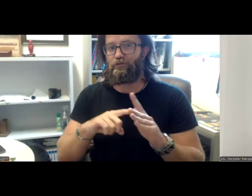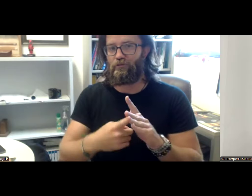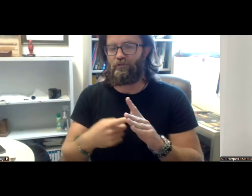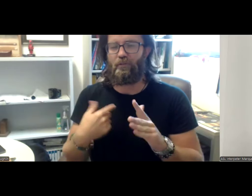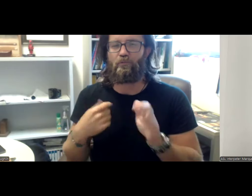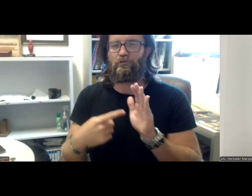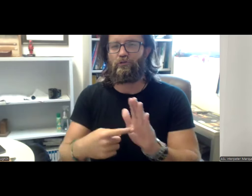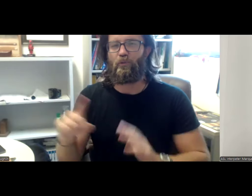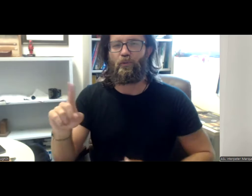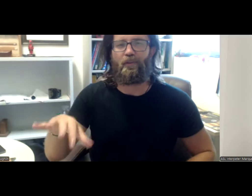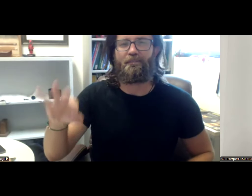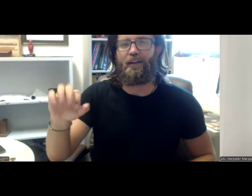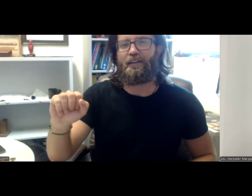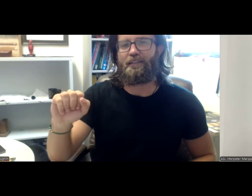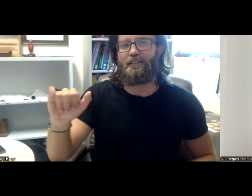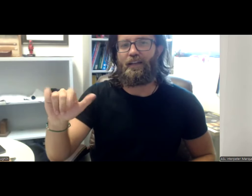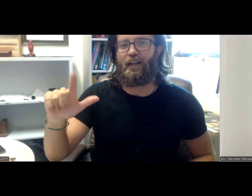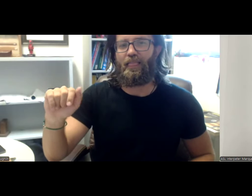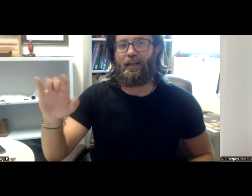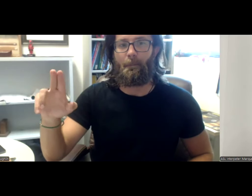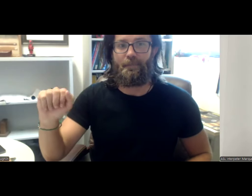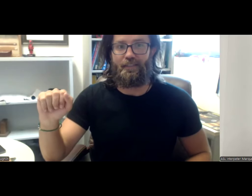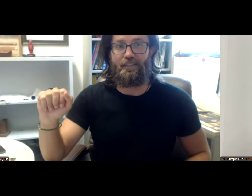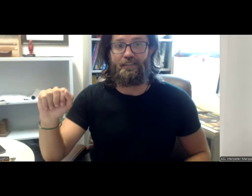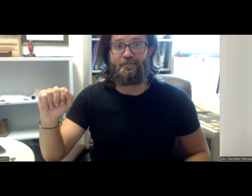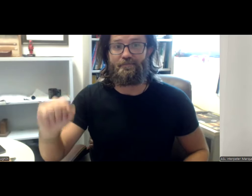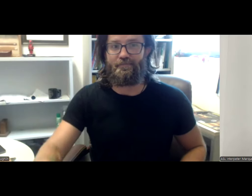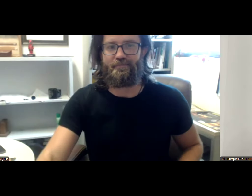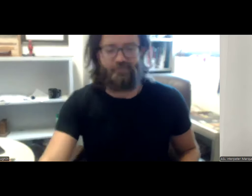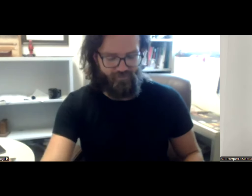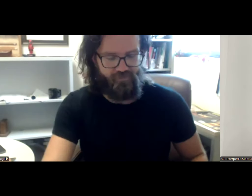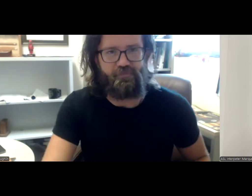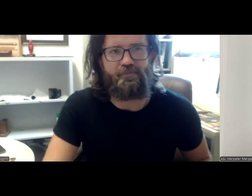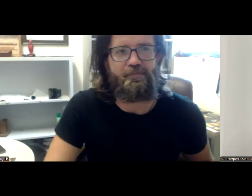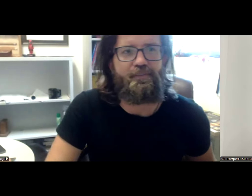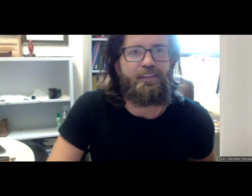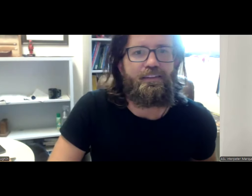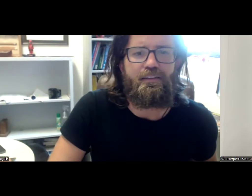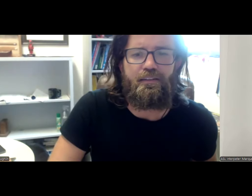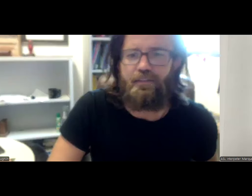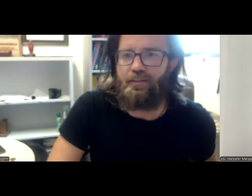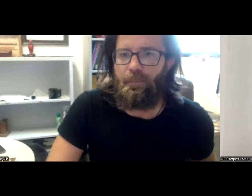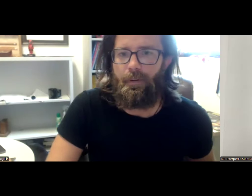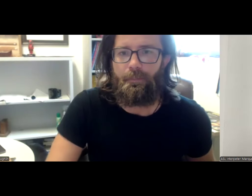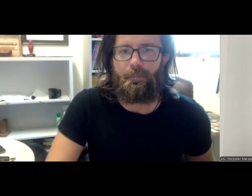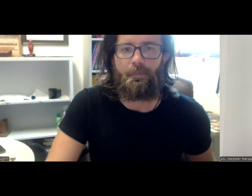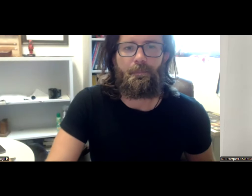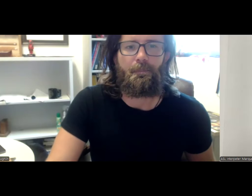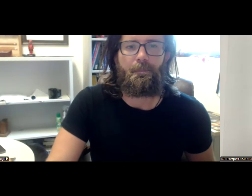on Canvas. And then before we start, I'm going to also go through the syllabus.